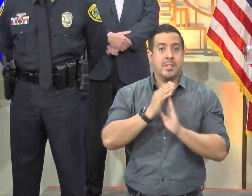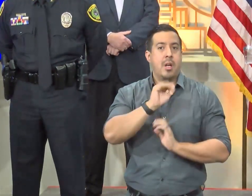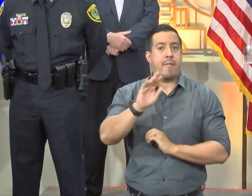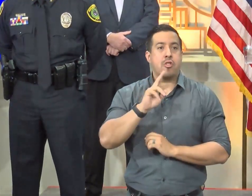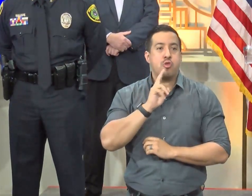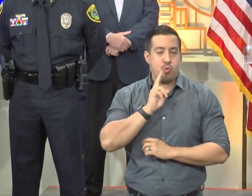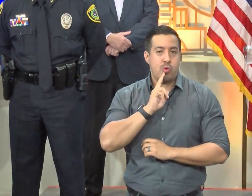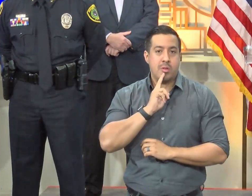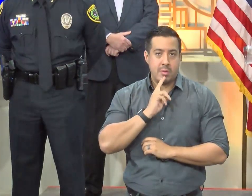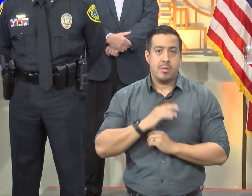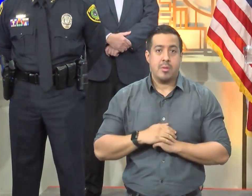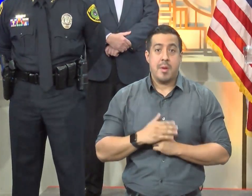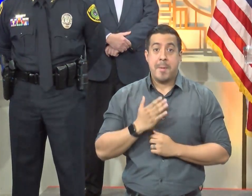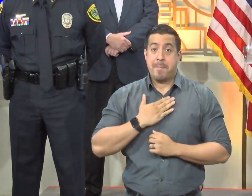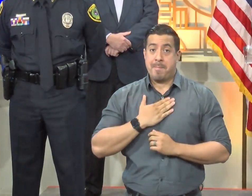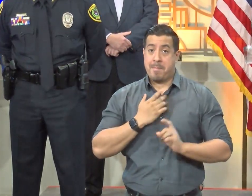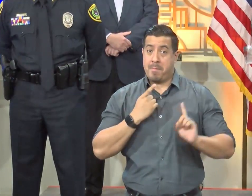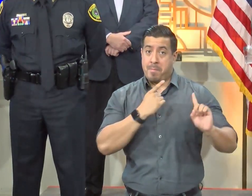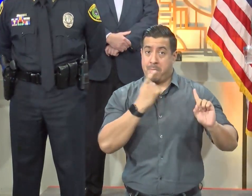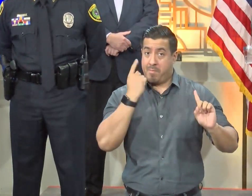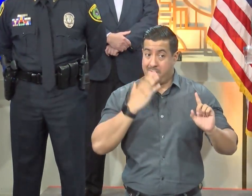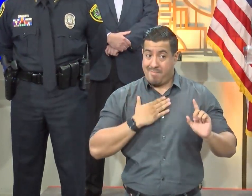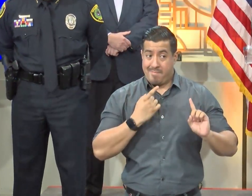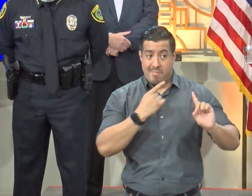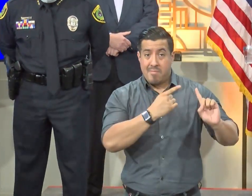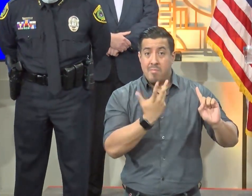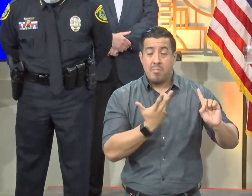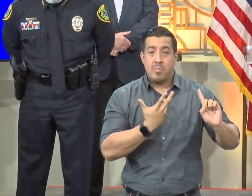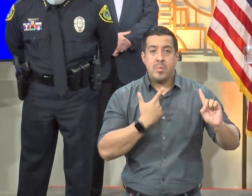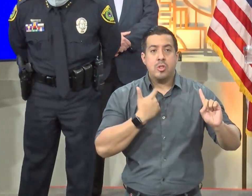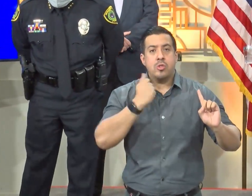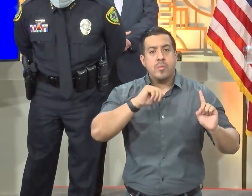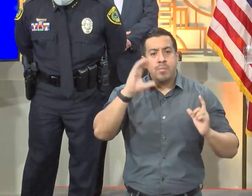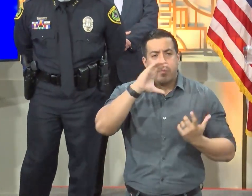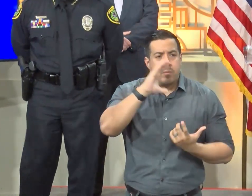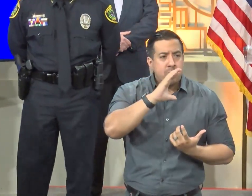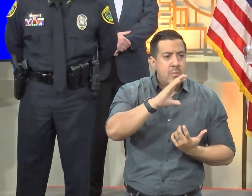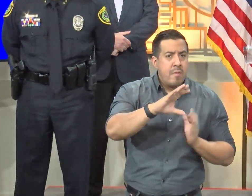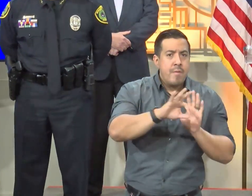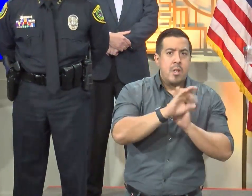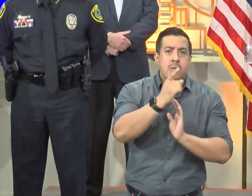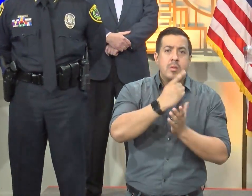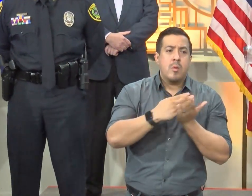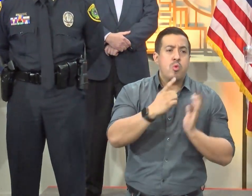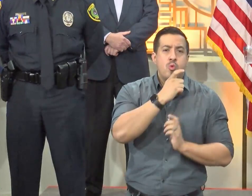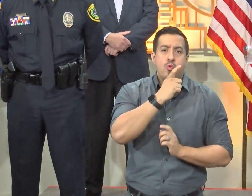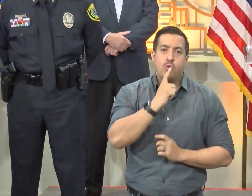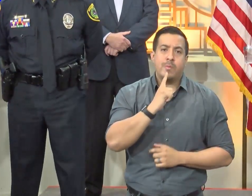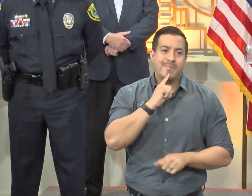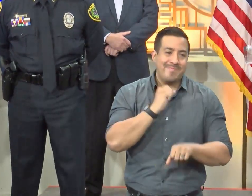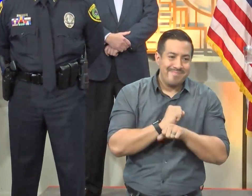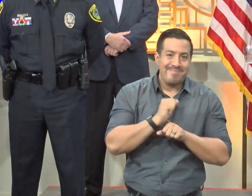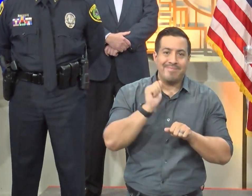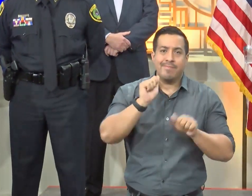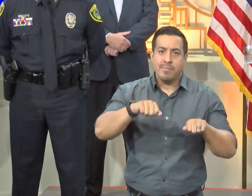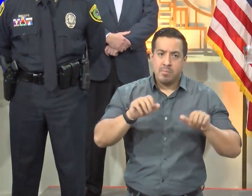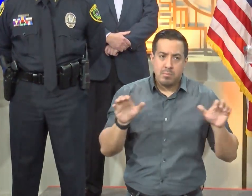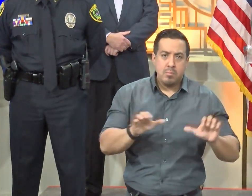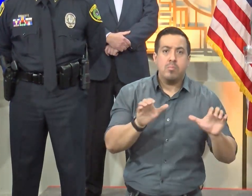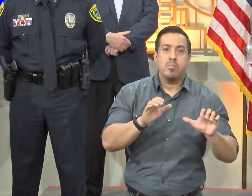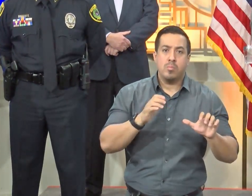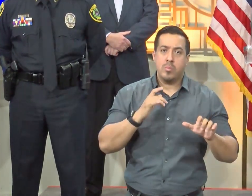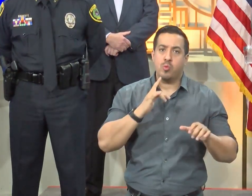Houston. My goal was to find someone who was fully capable, and I underscore